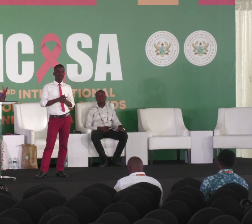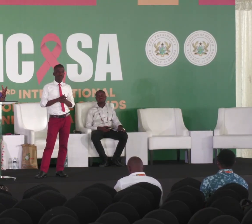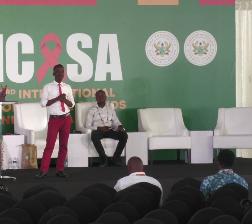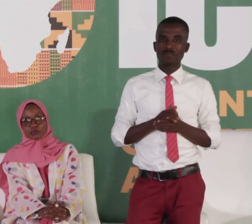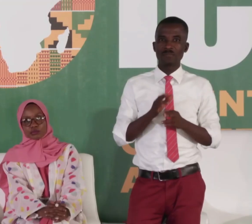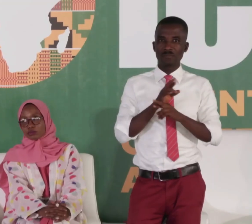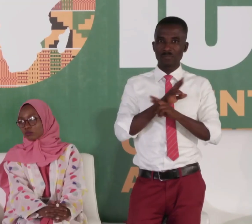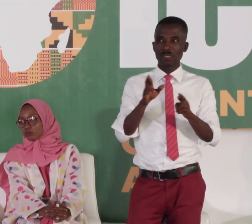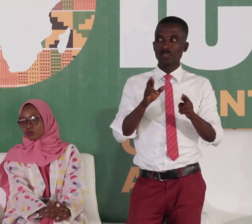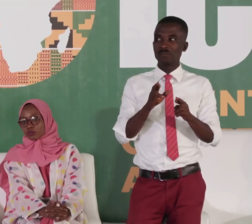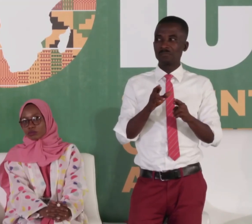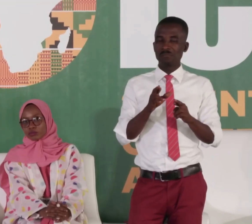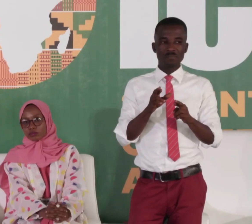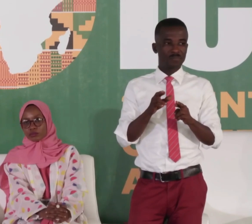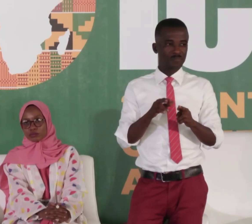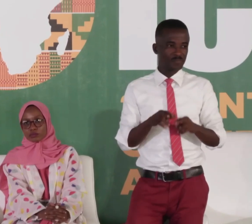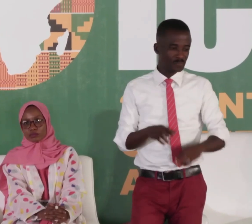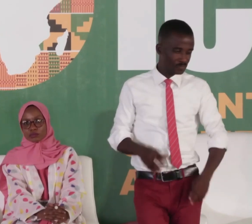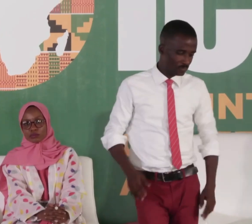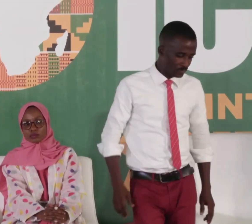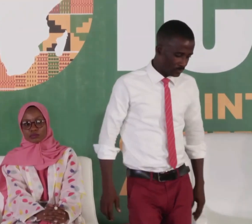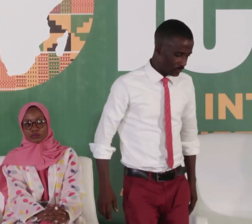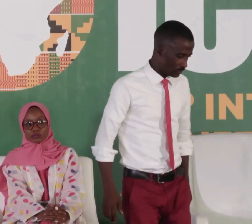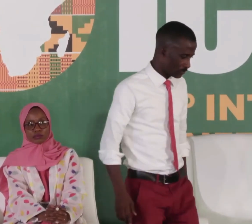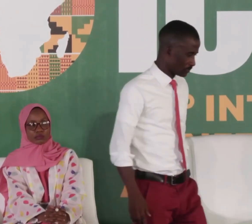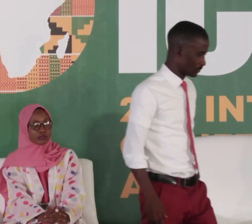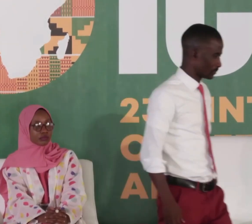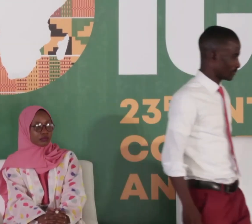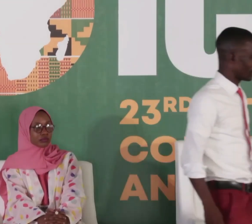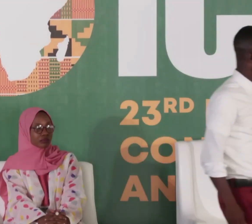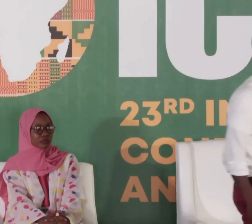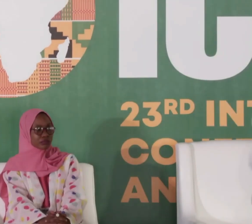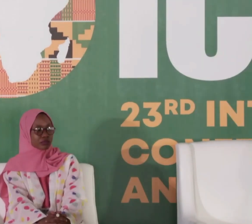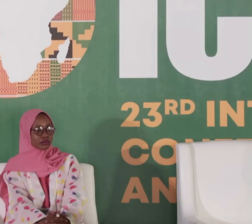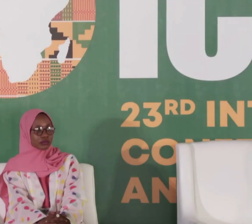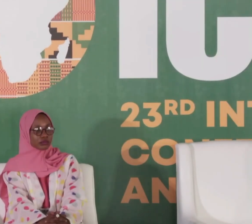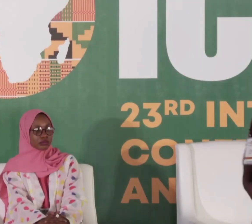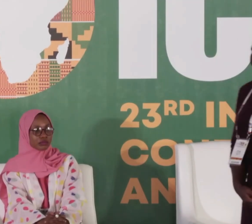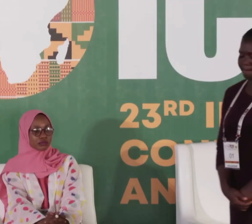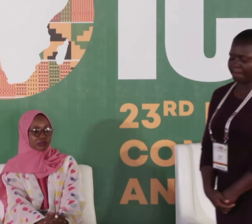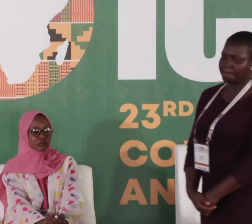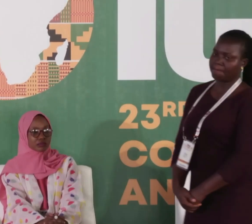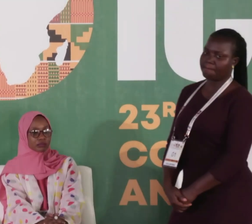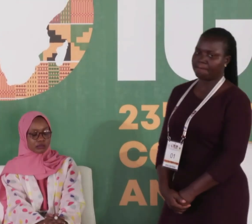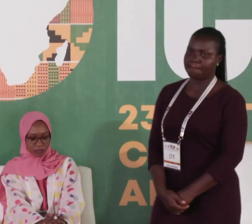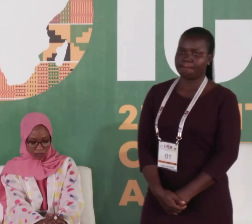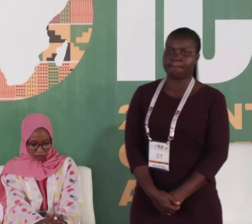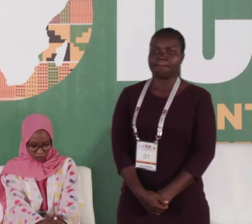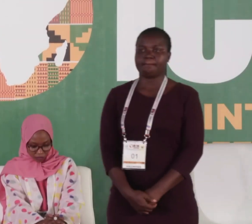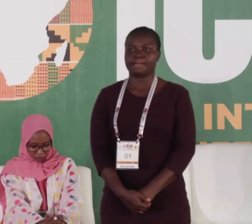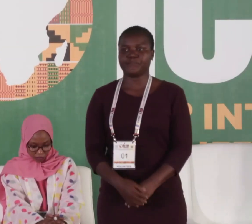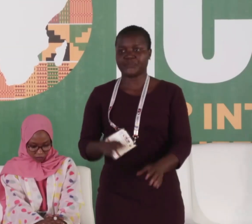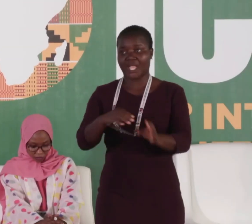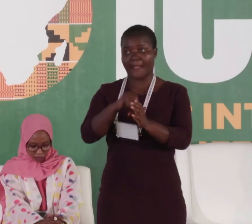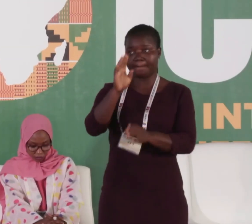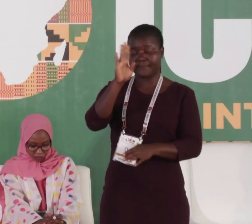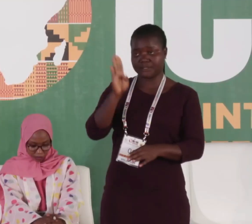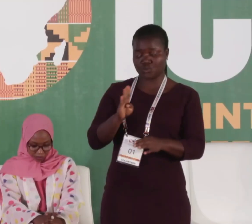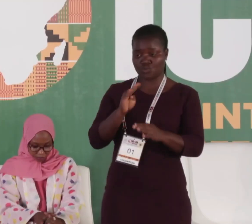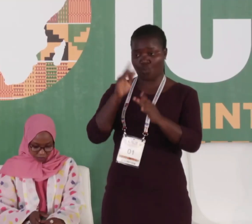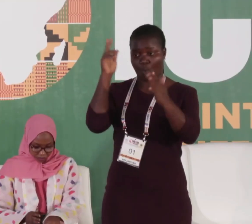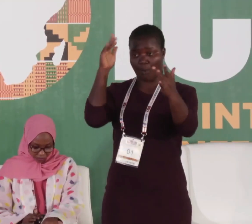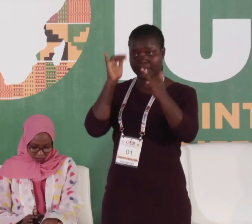hoping, to this morning, we had news of a coup in Benin. And I'm really hoping that